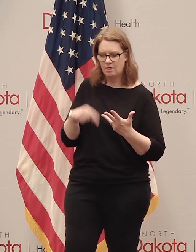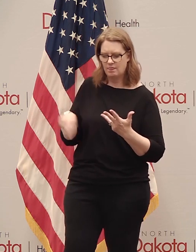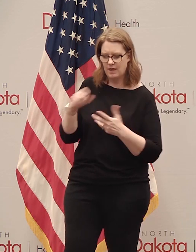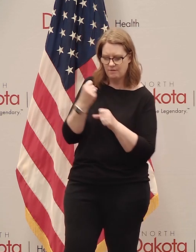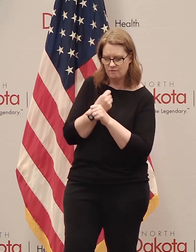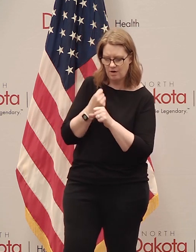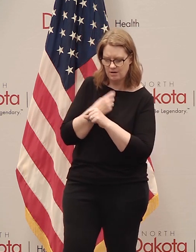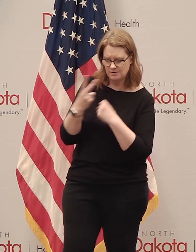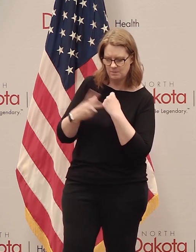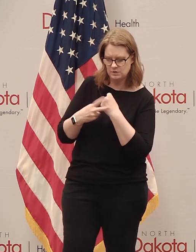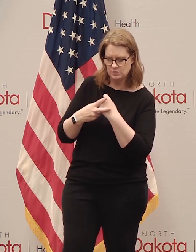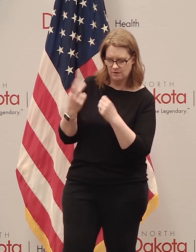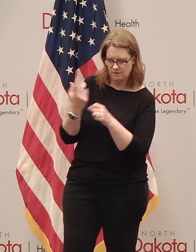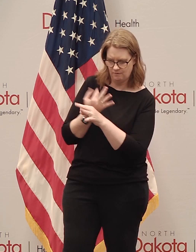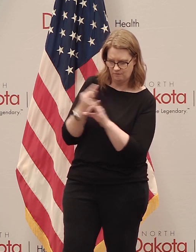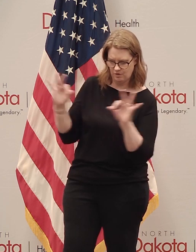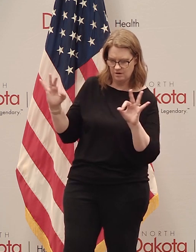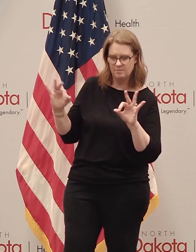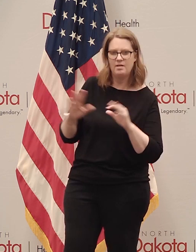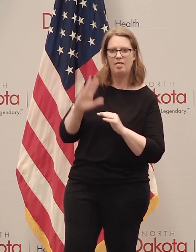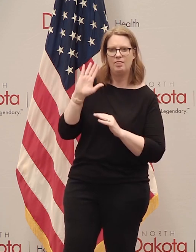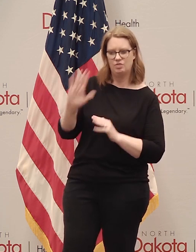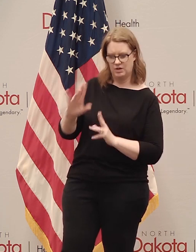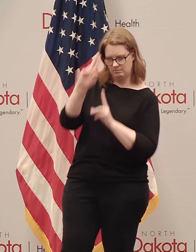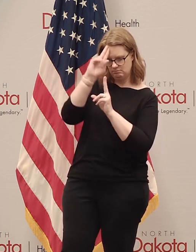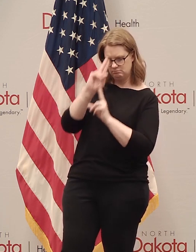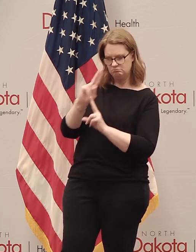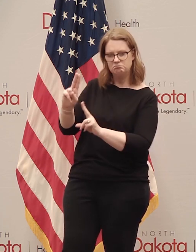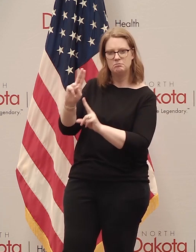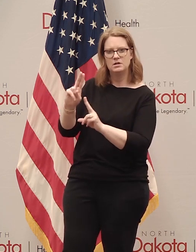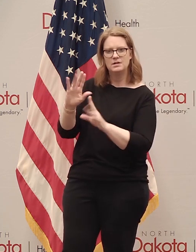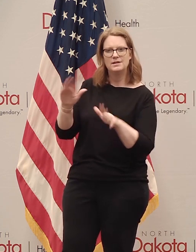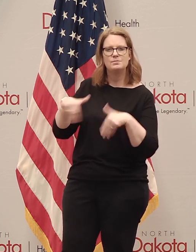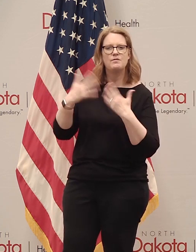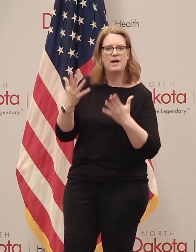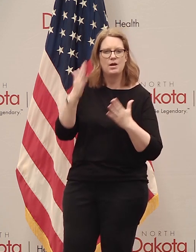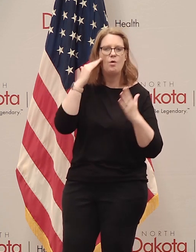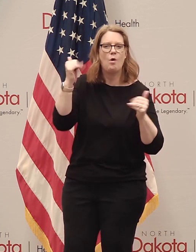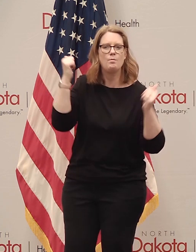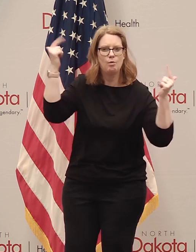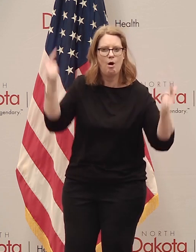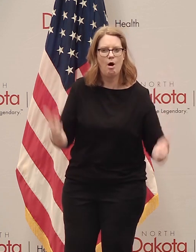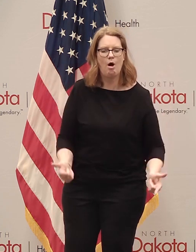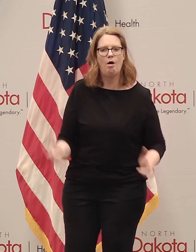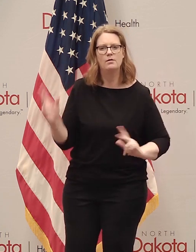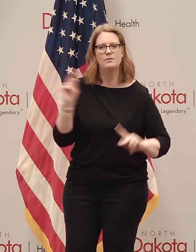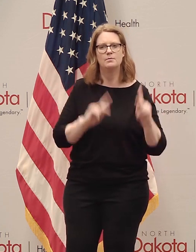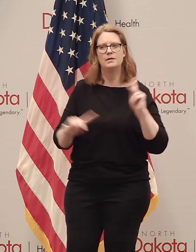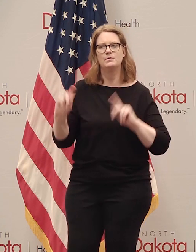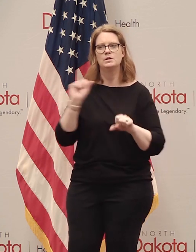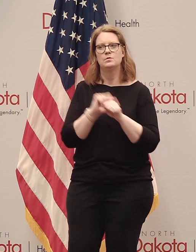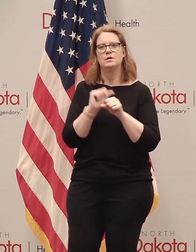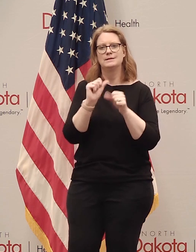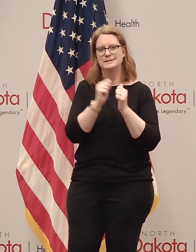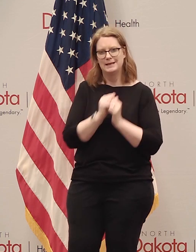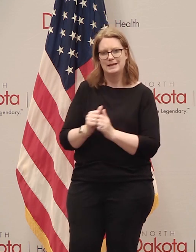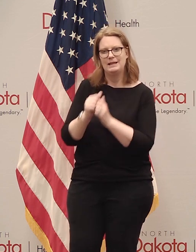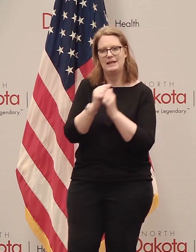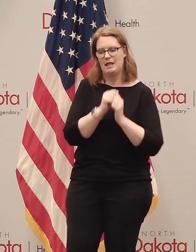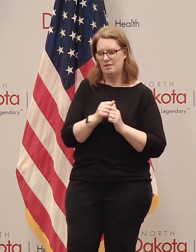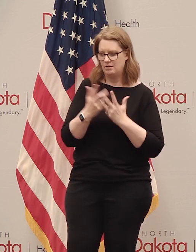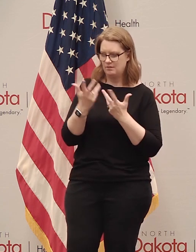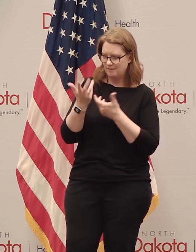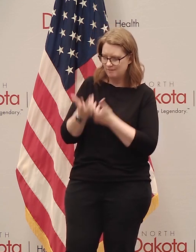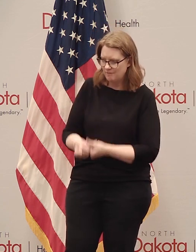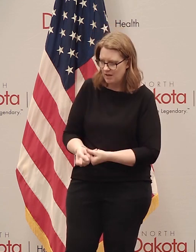It is their valor that has given renewed hope to the free world, that by working together and in discipline and faith, our ideals